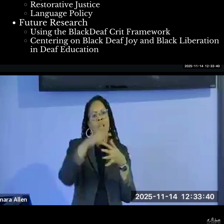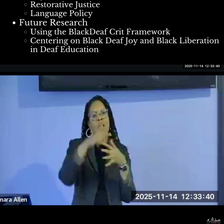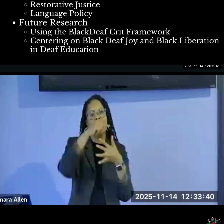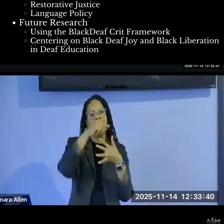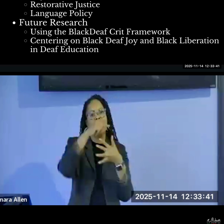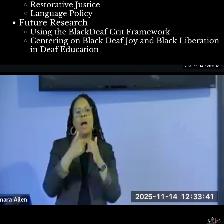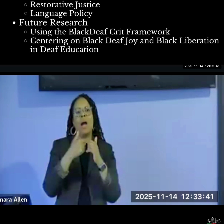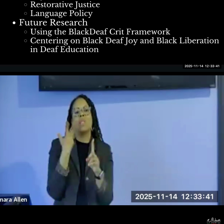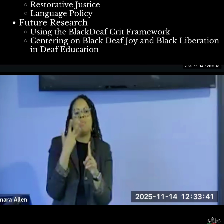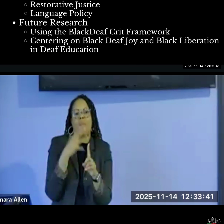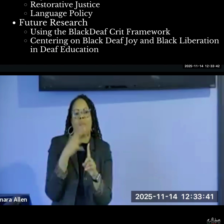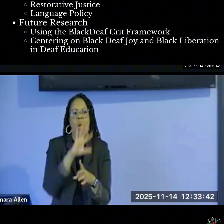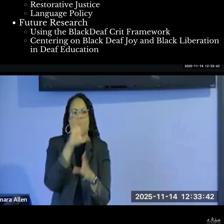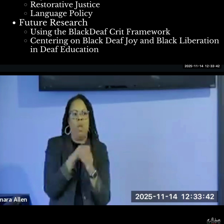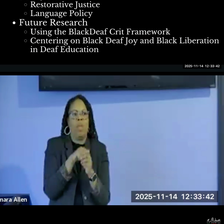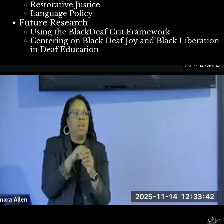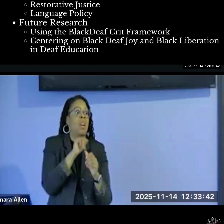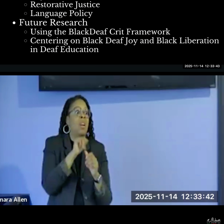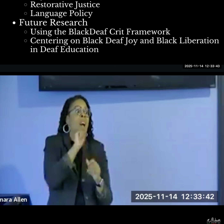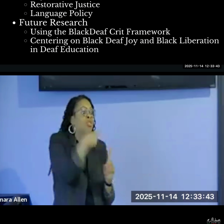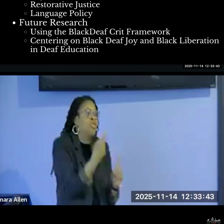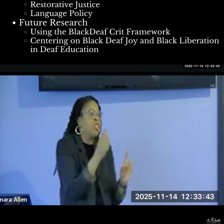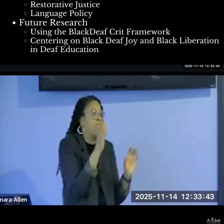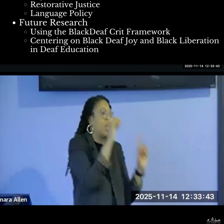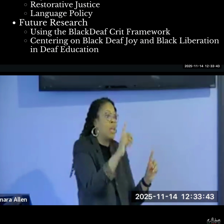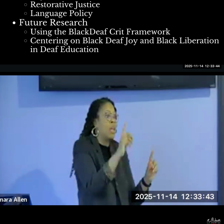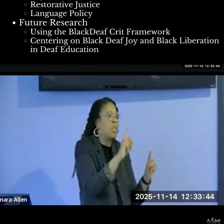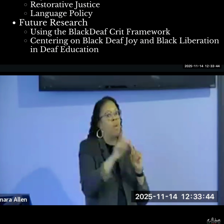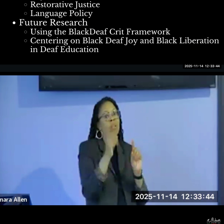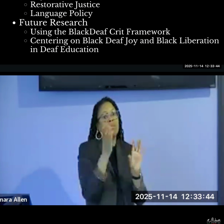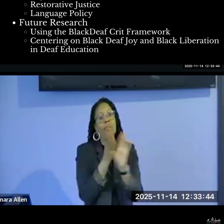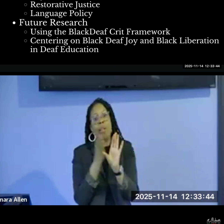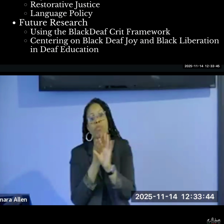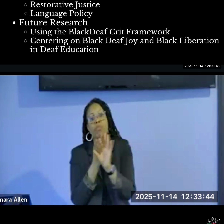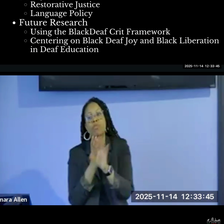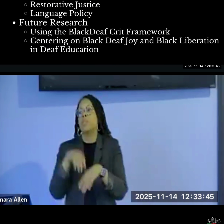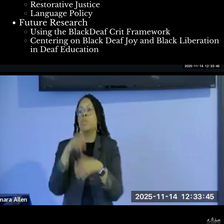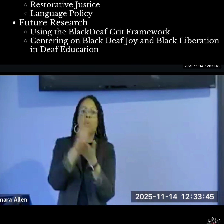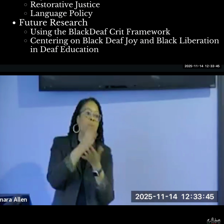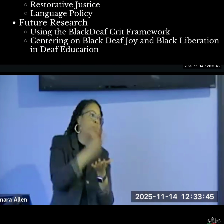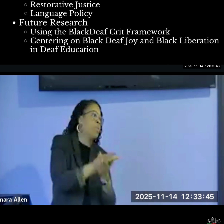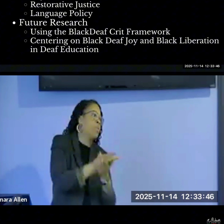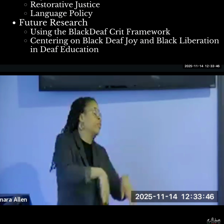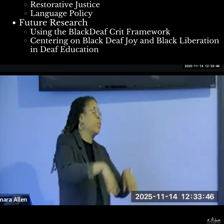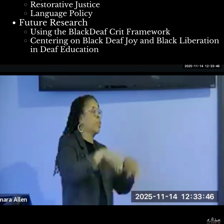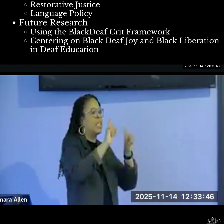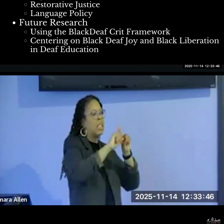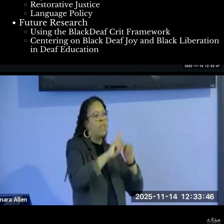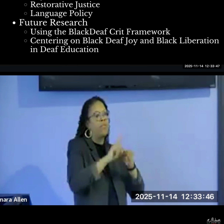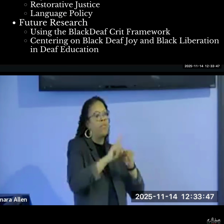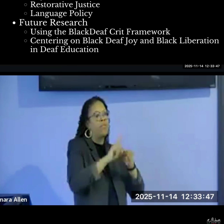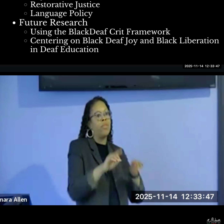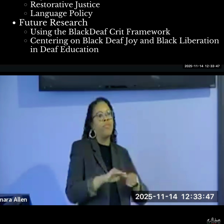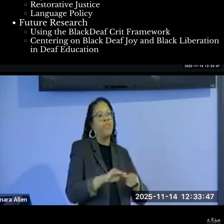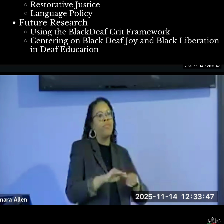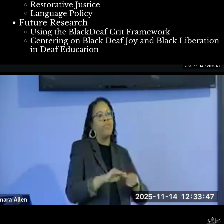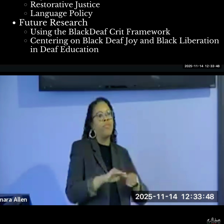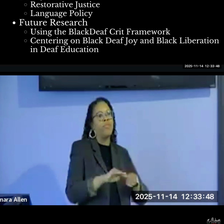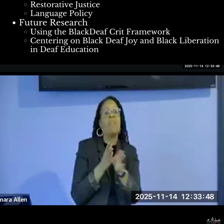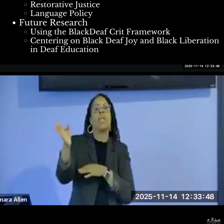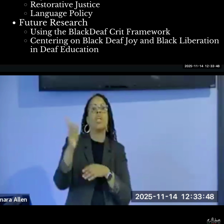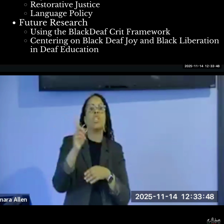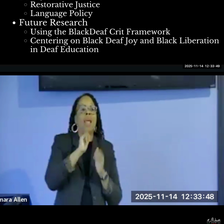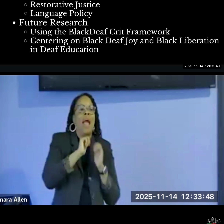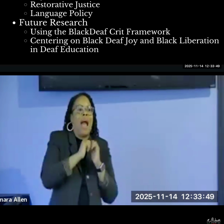the violence that has been caused, and also not just within education, but perhaps with social work, psychology,